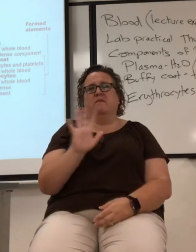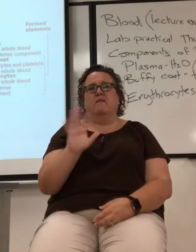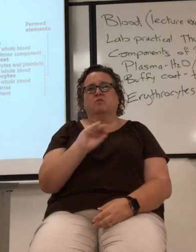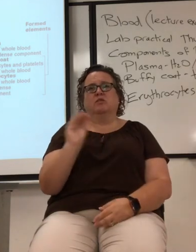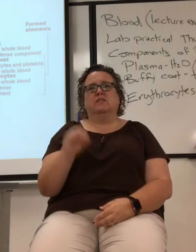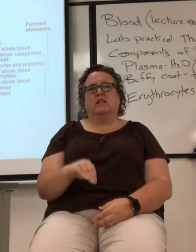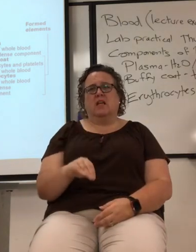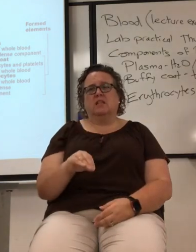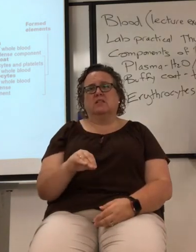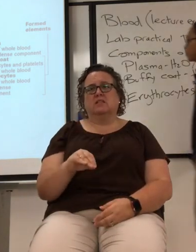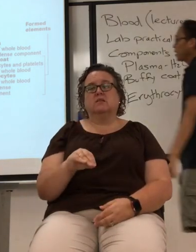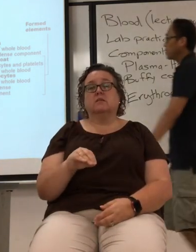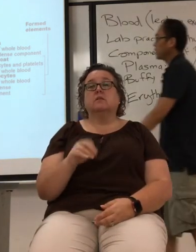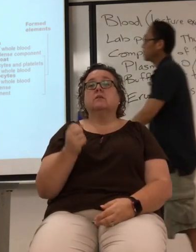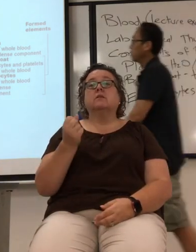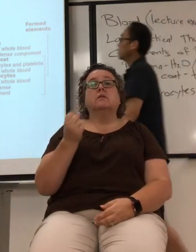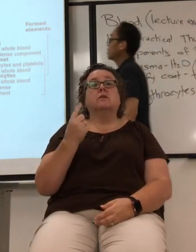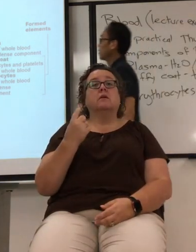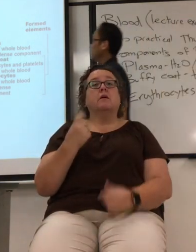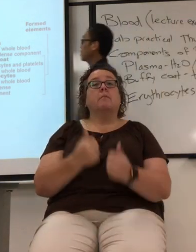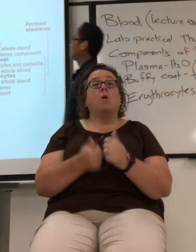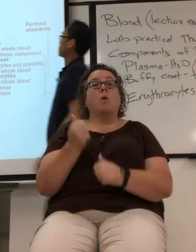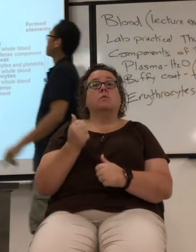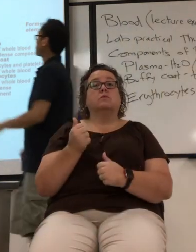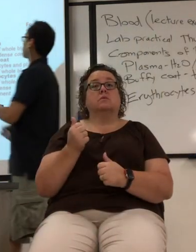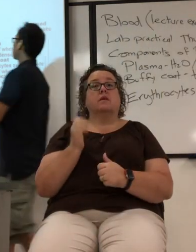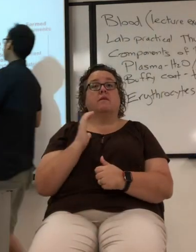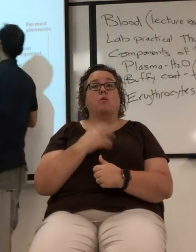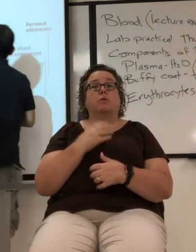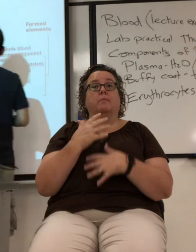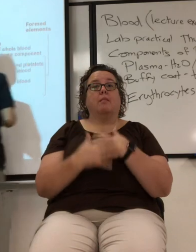45%. Most of the blood,